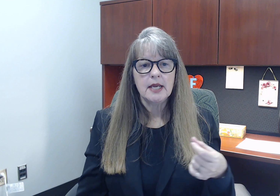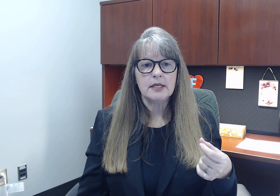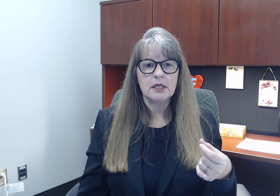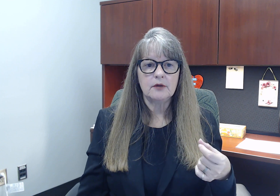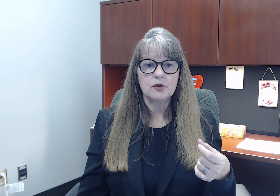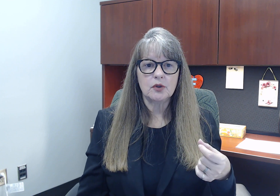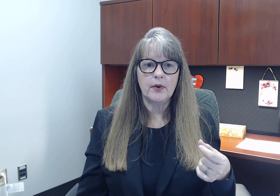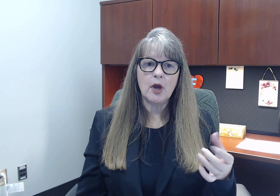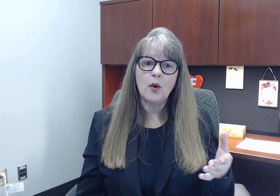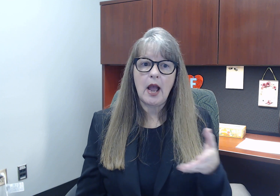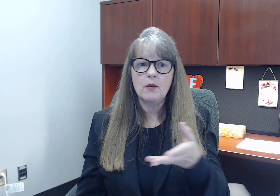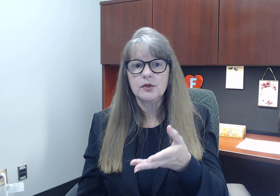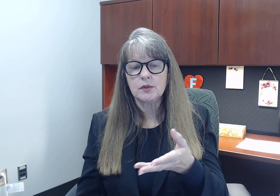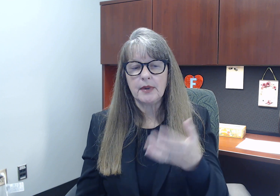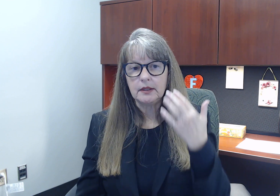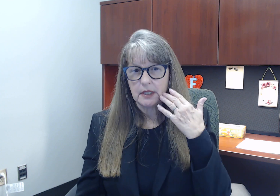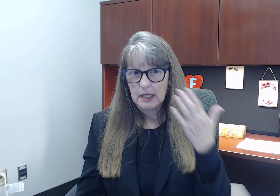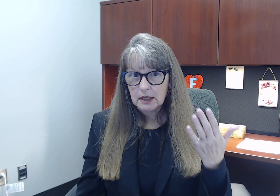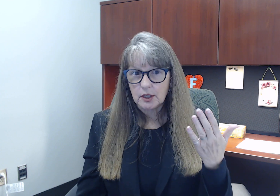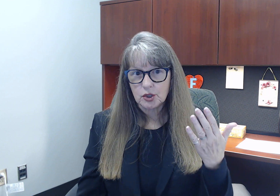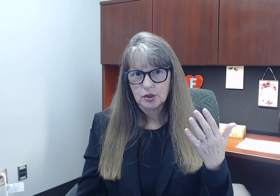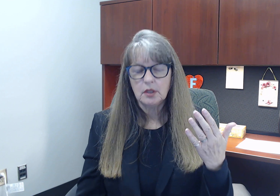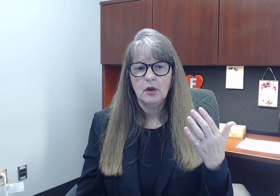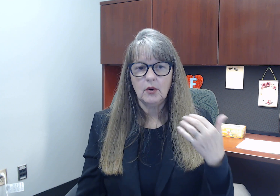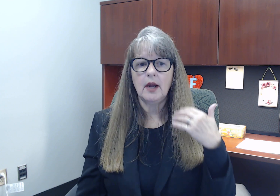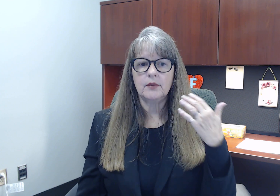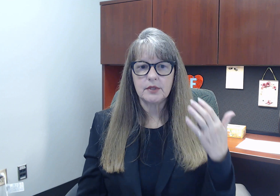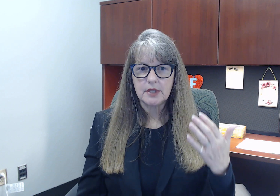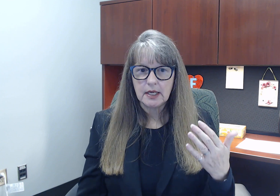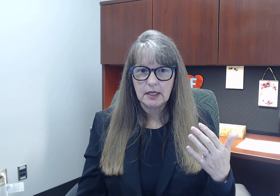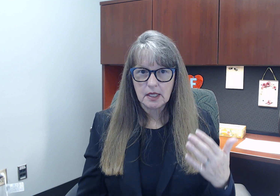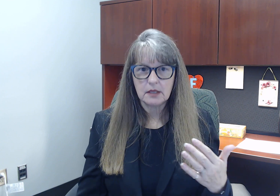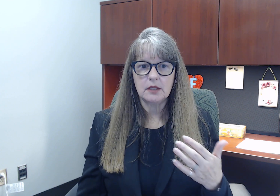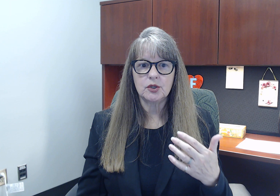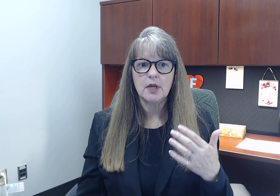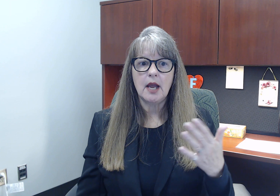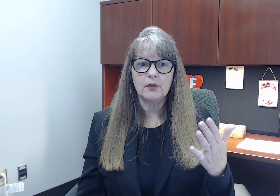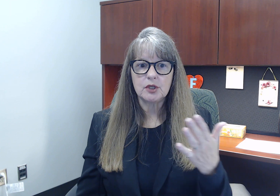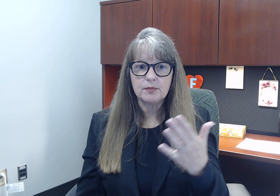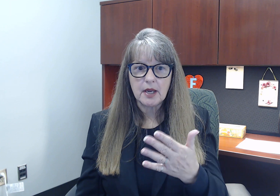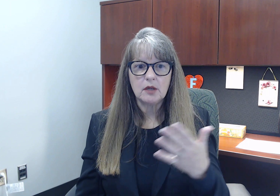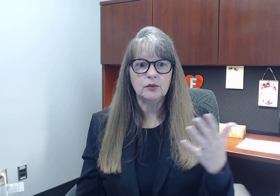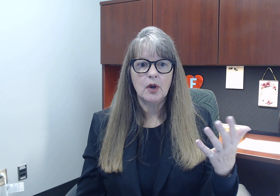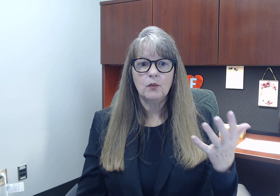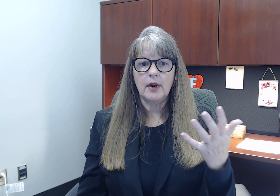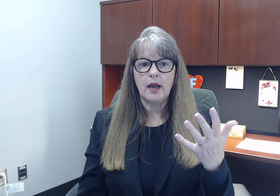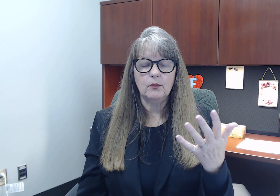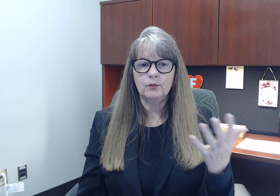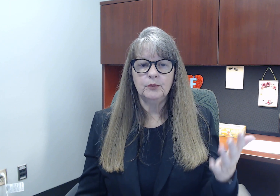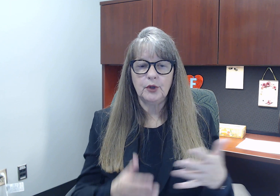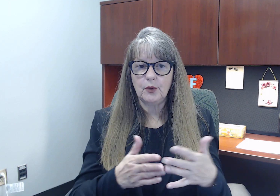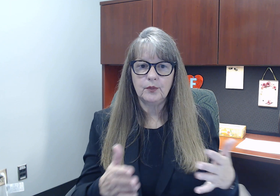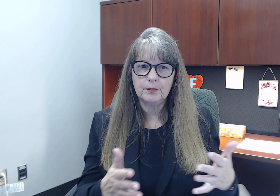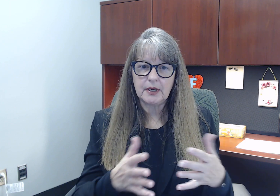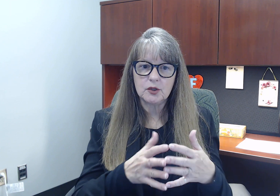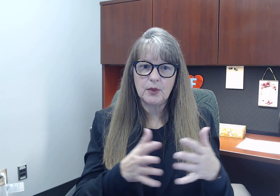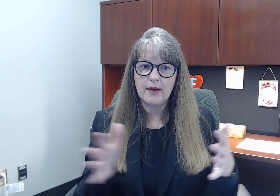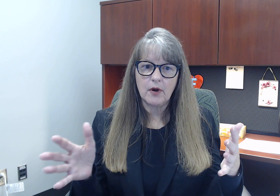Instead of just going, oh, how it's spelled in English, or how it's said in English, how it's spelled, because we have all these